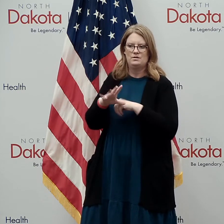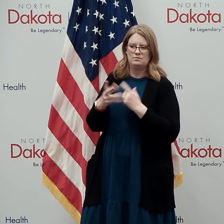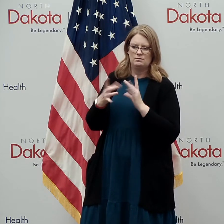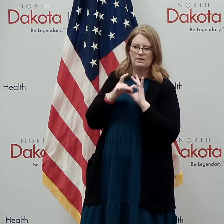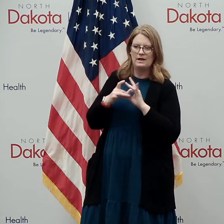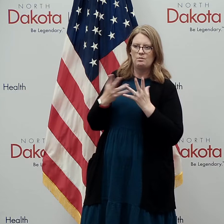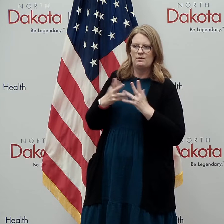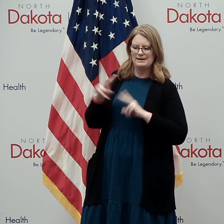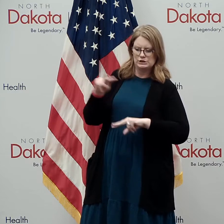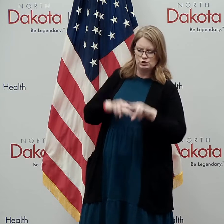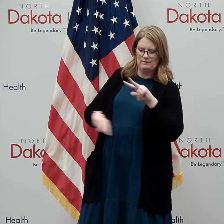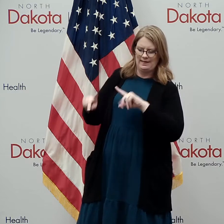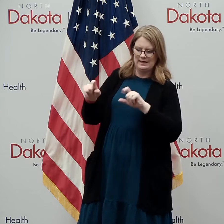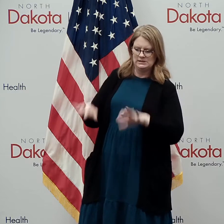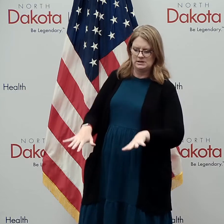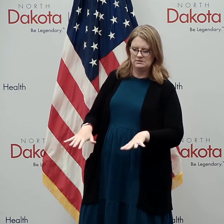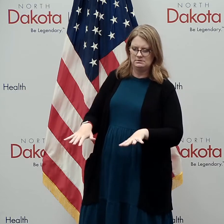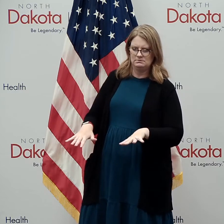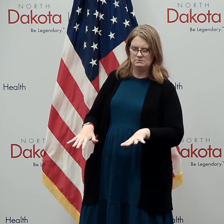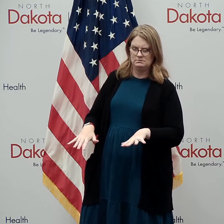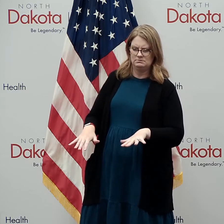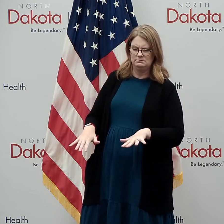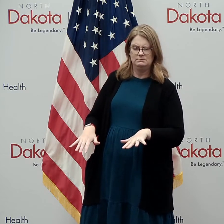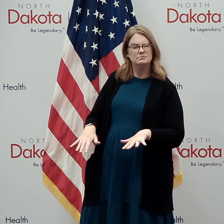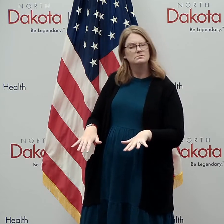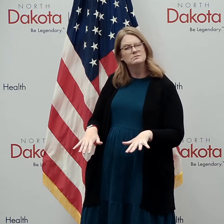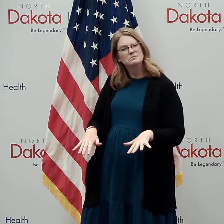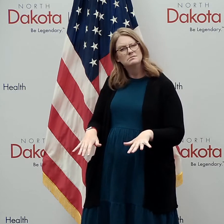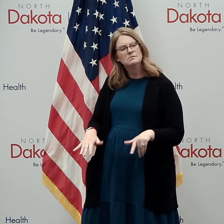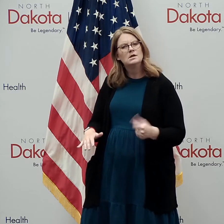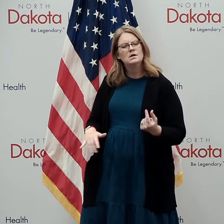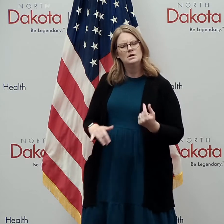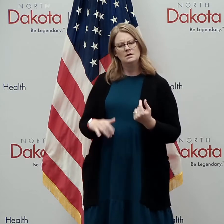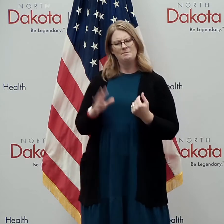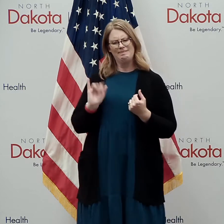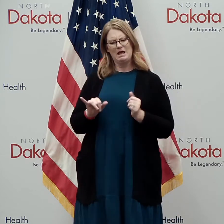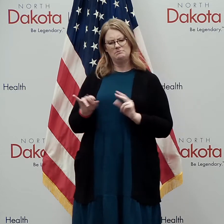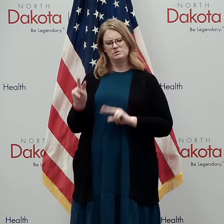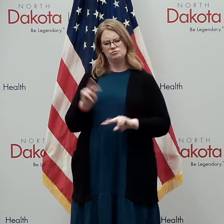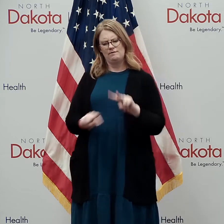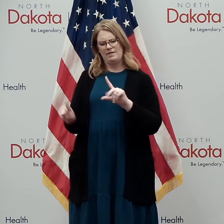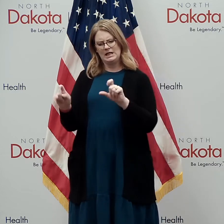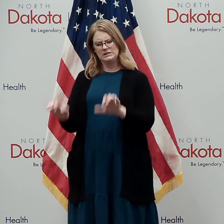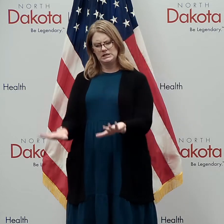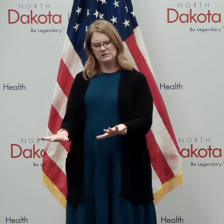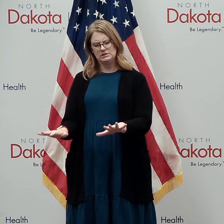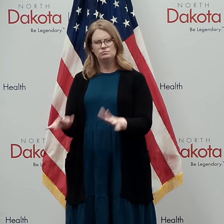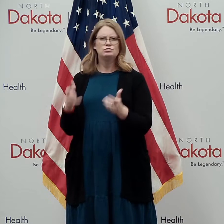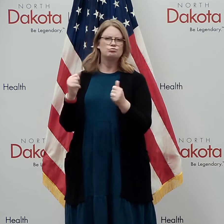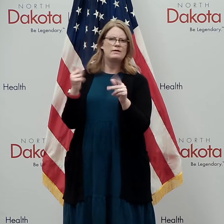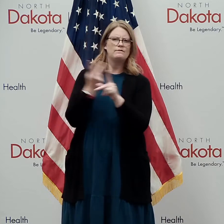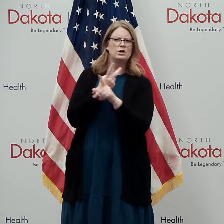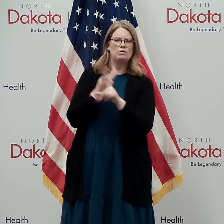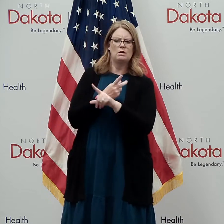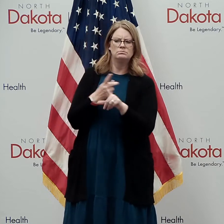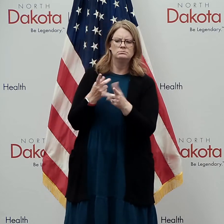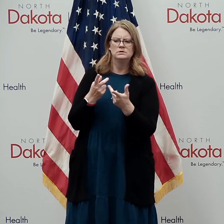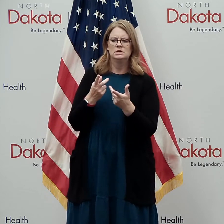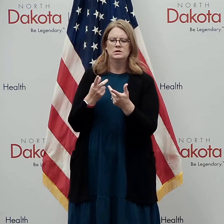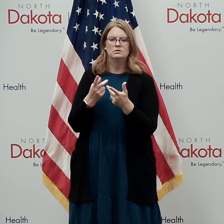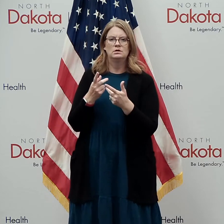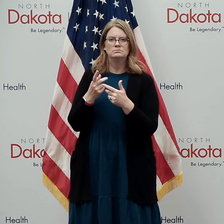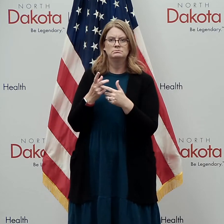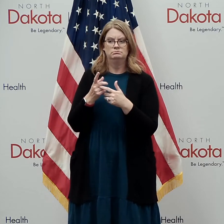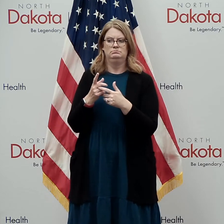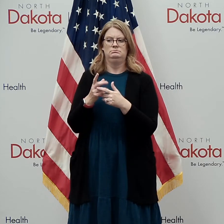testing. Well, surveillance testing is what we're doing to try to understand whether or not we've got COVID coming into our universities at the get-go,